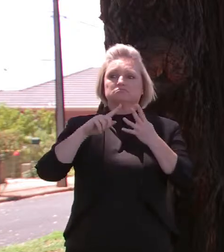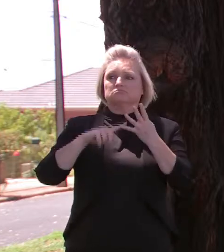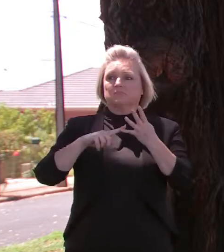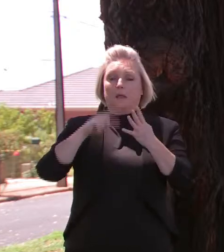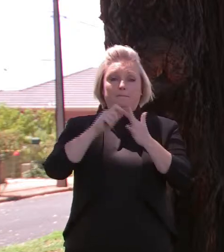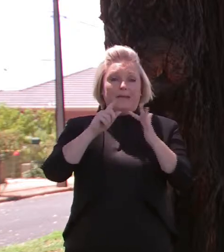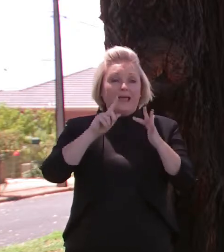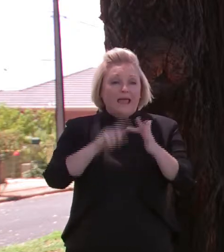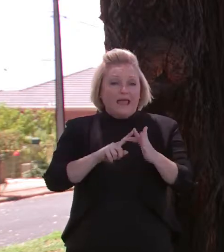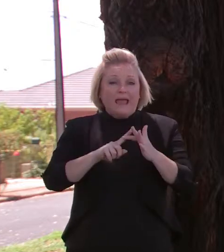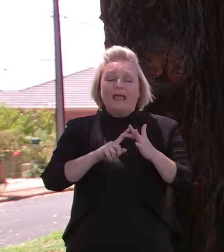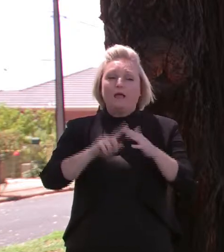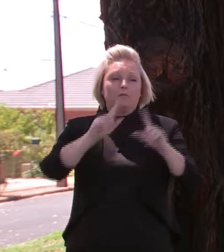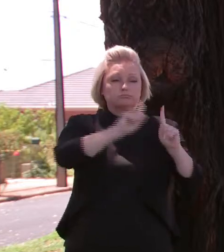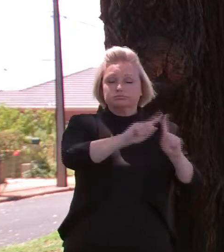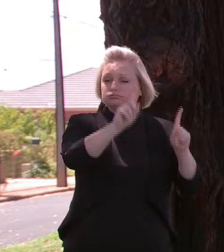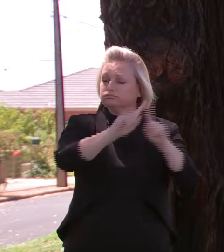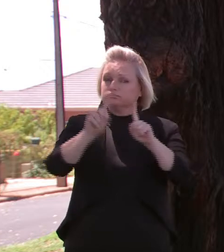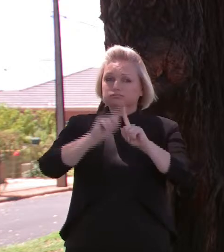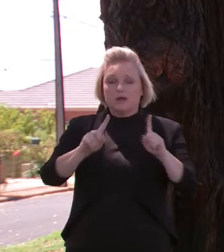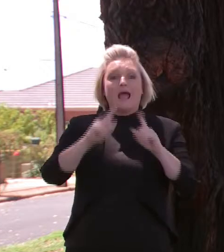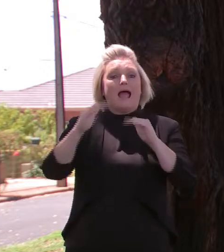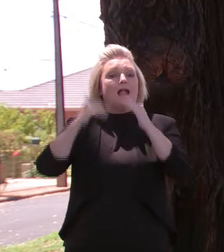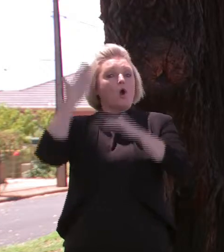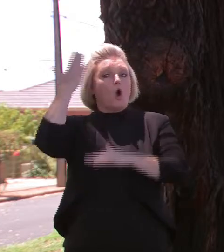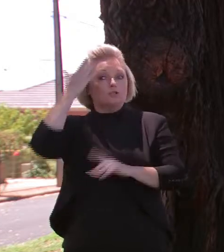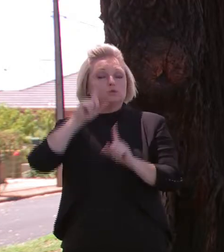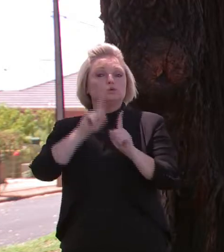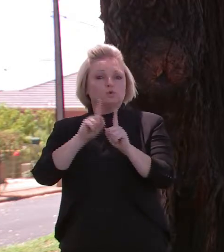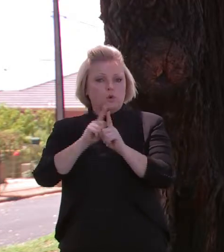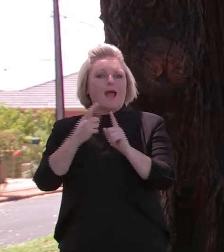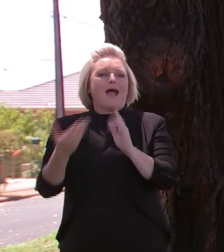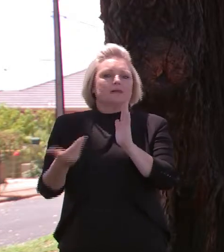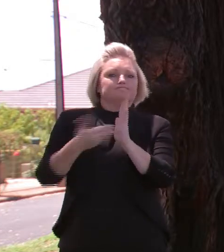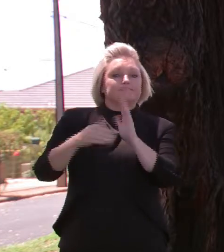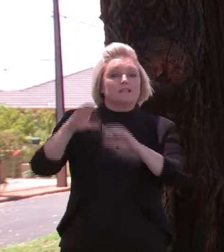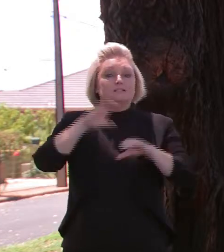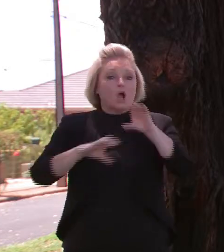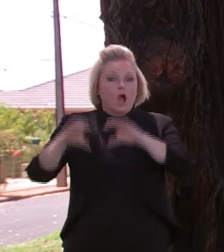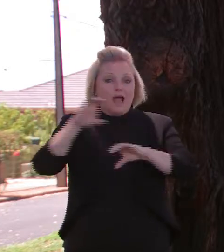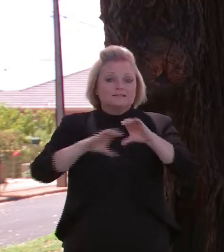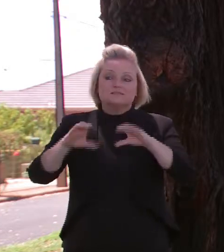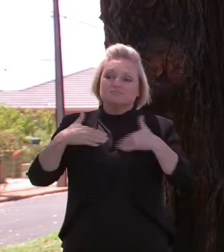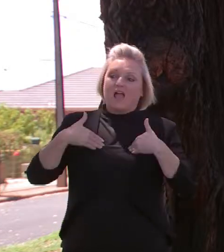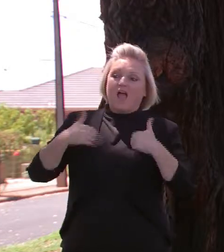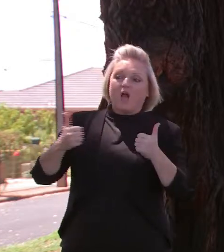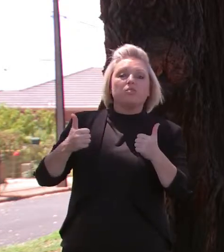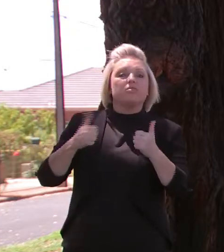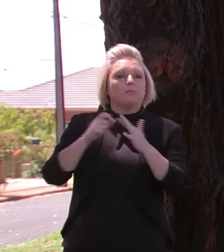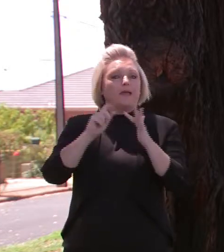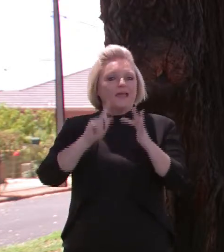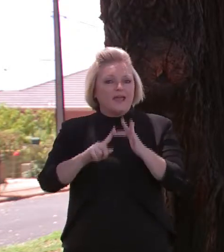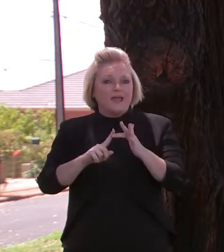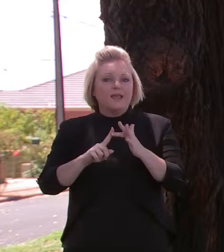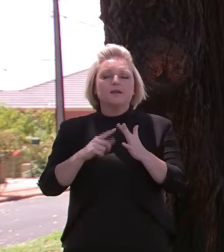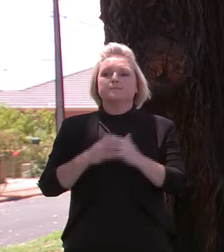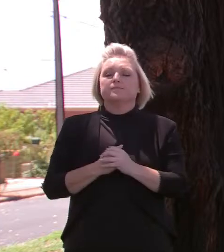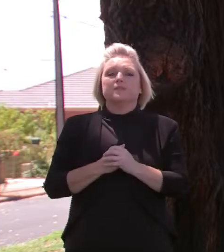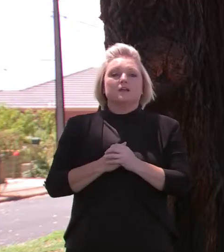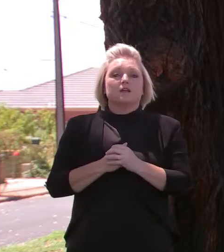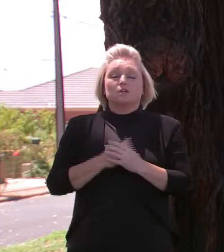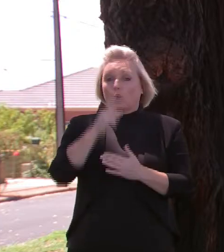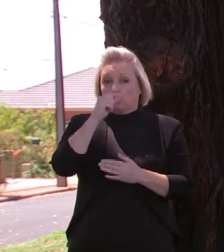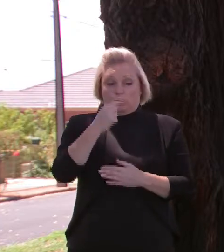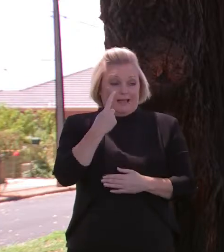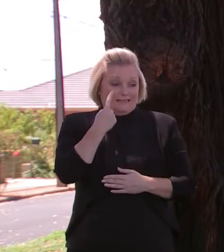in the secondary years we're talking about English, maths, science, and again health and physical education. And they're available for all to